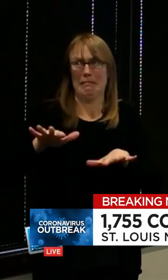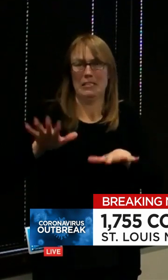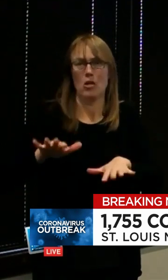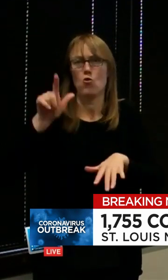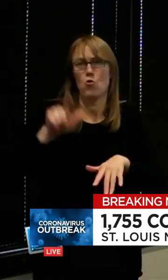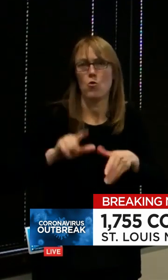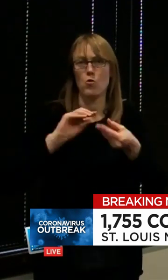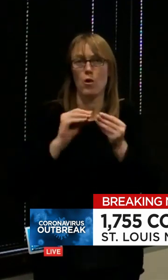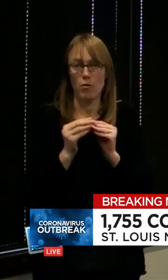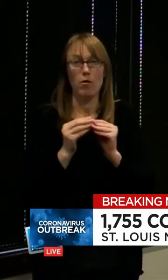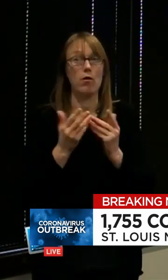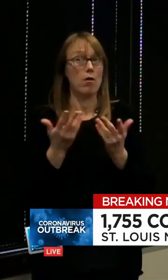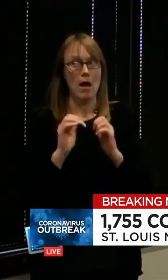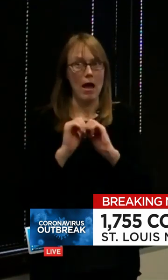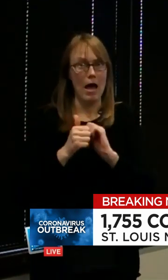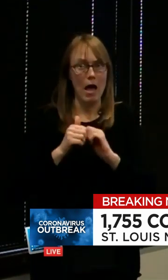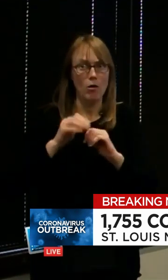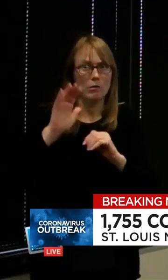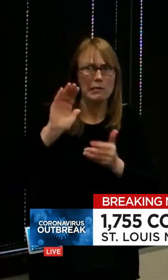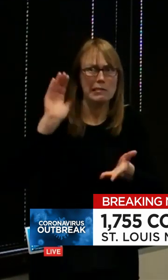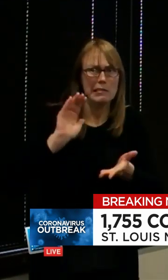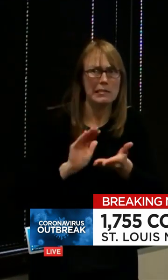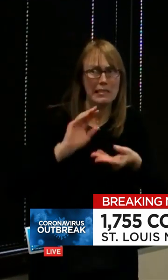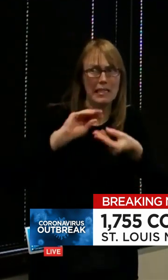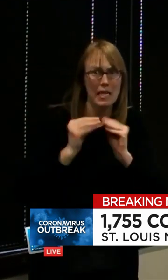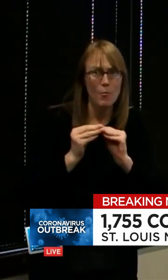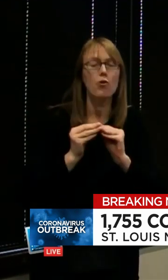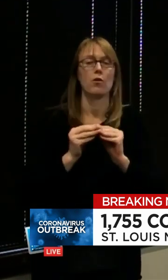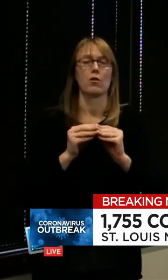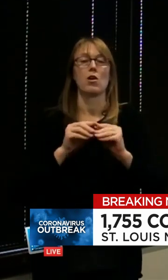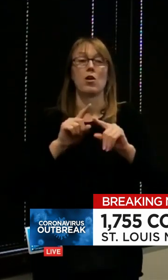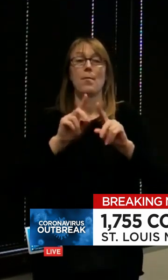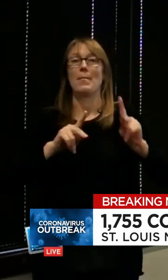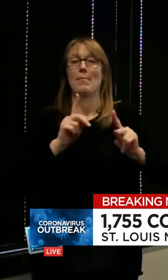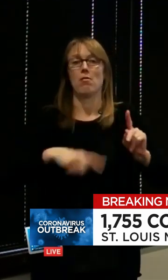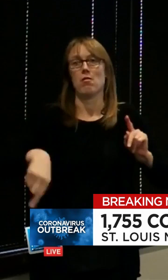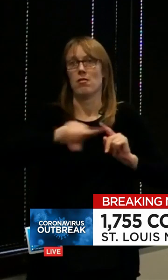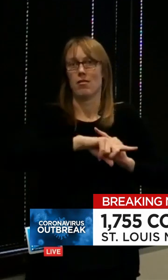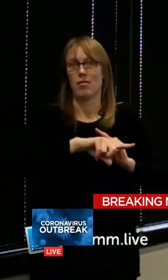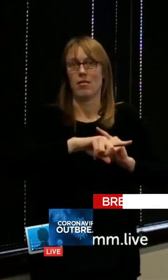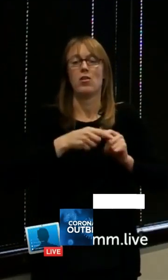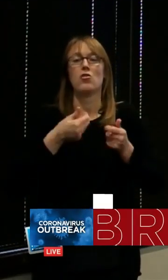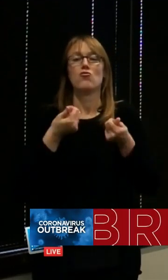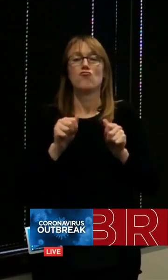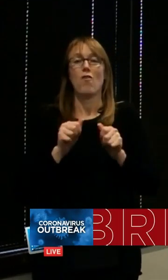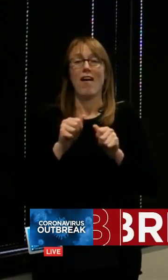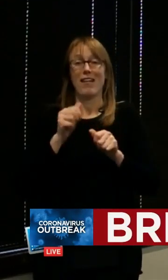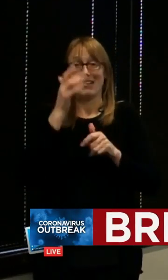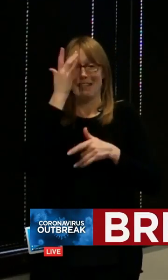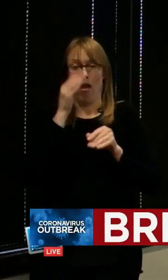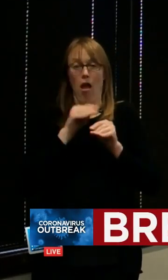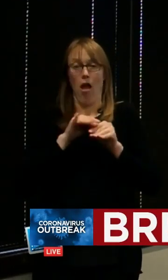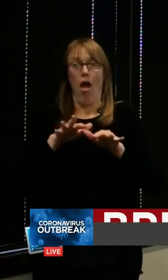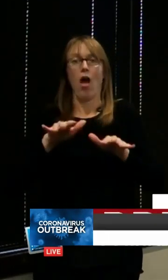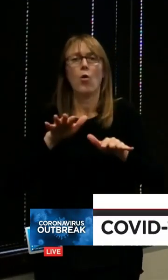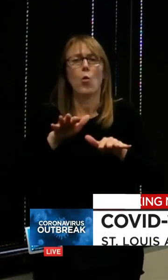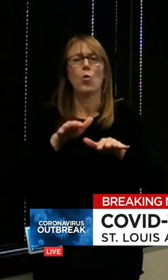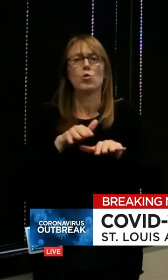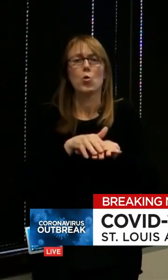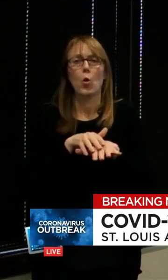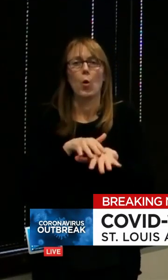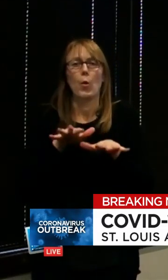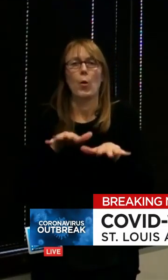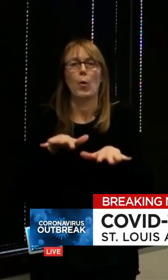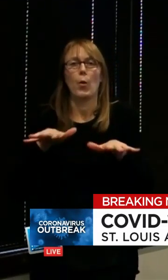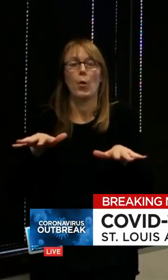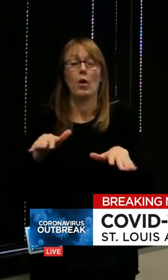the spread. If we decrease the spread, we decrease the number that are infected. If we decrease the number that are infected, we